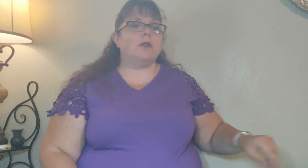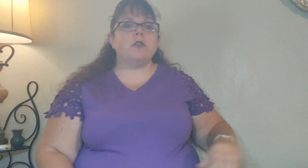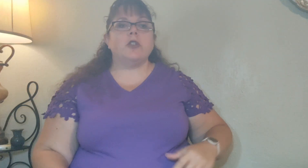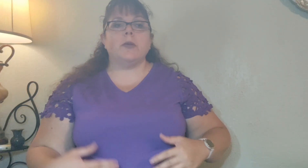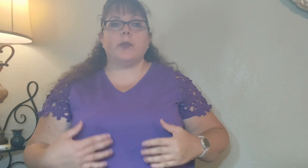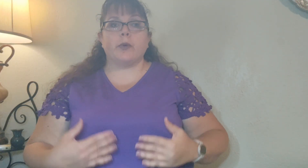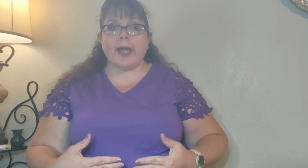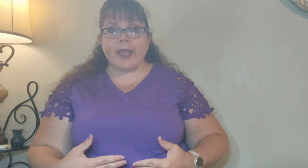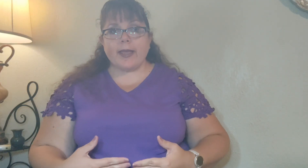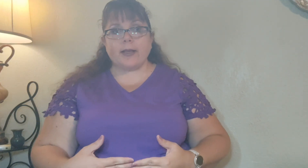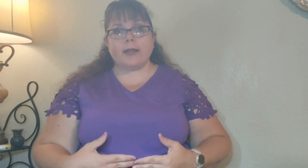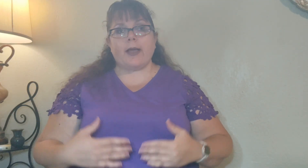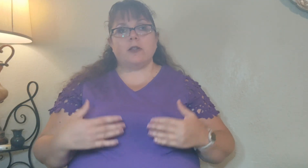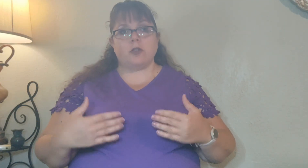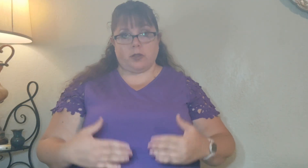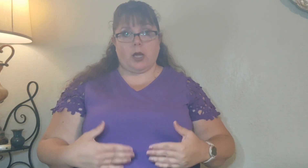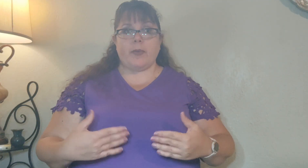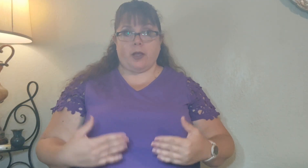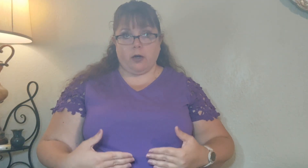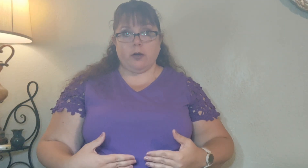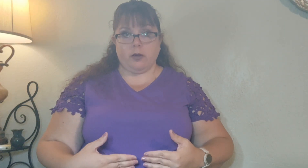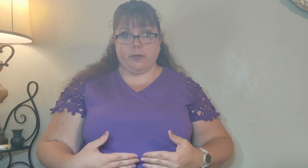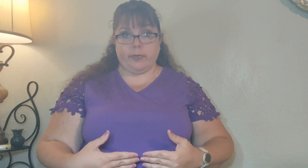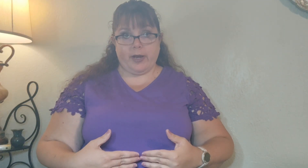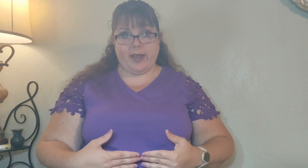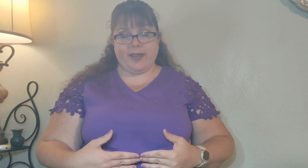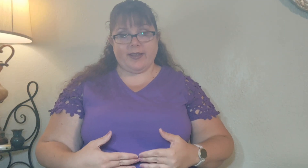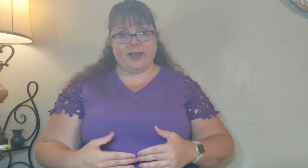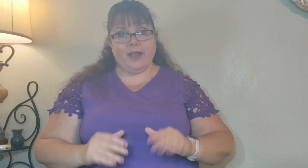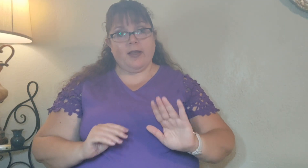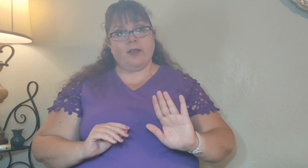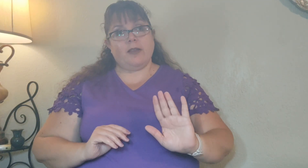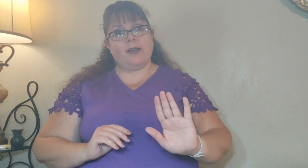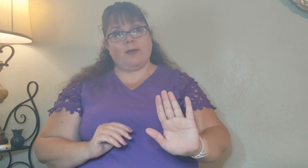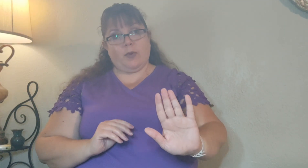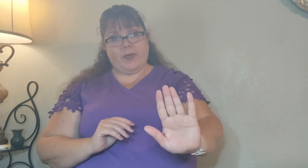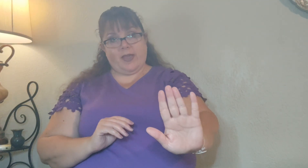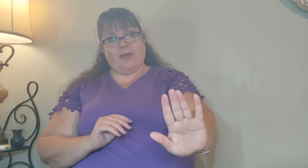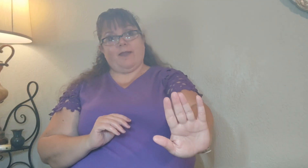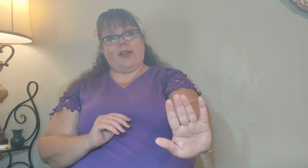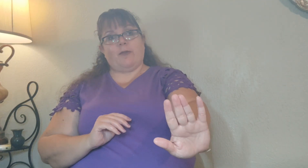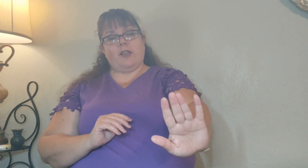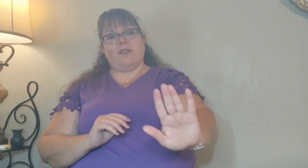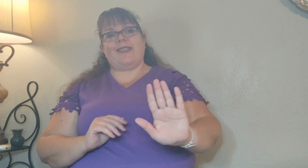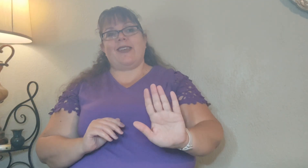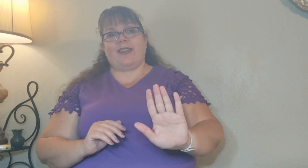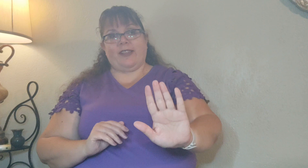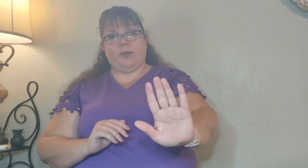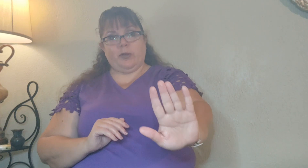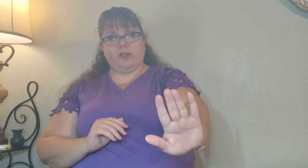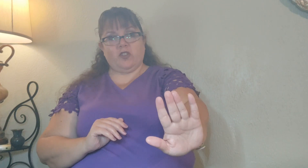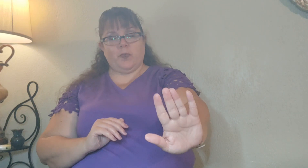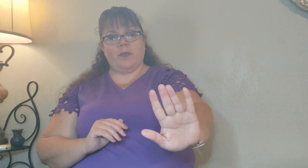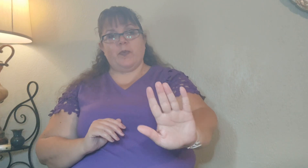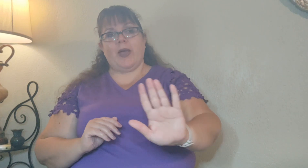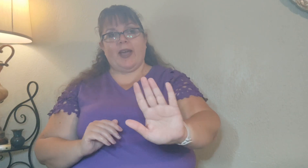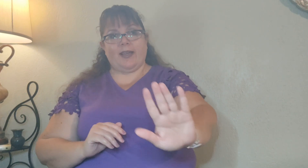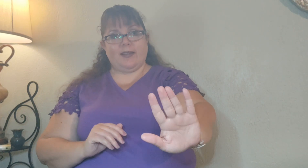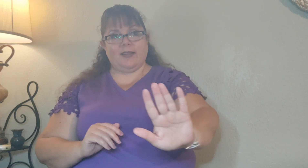And to brake, like to stop a car brake, it would be like what you think, like to push back